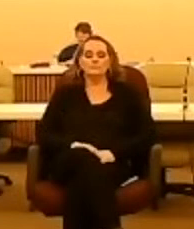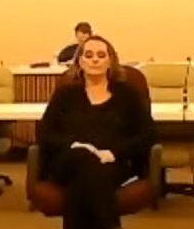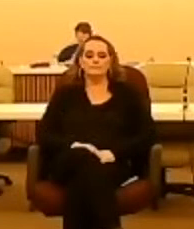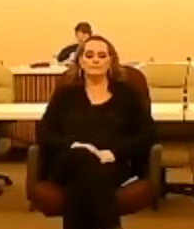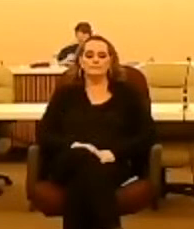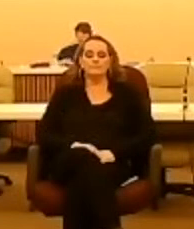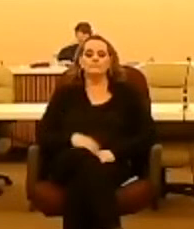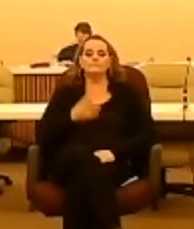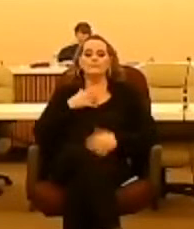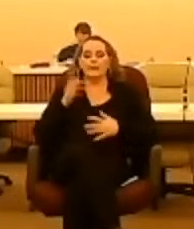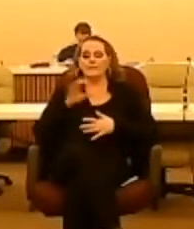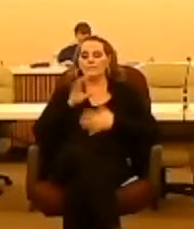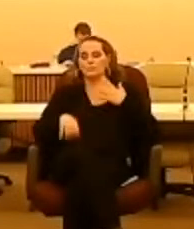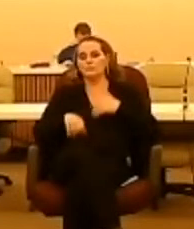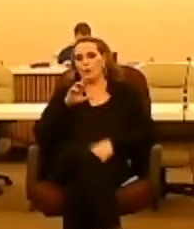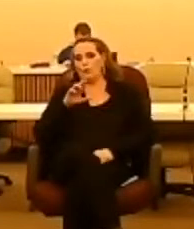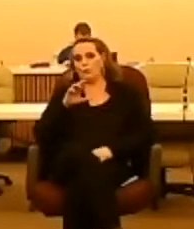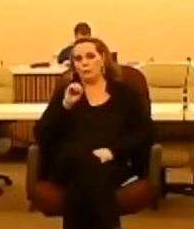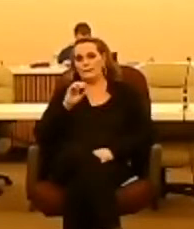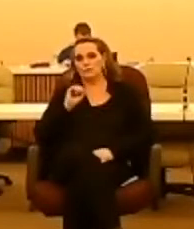That concludes our resolutions.